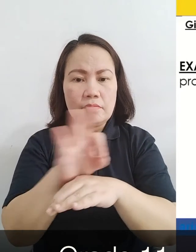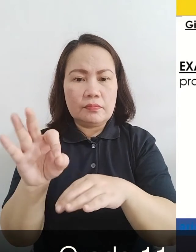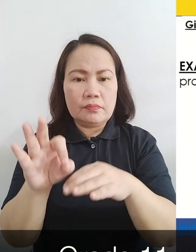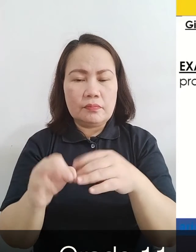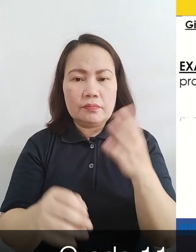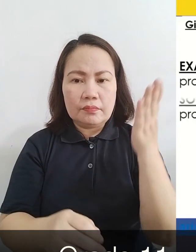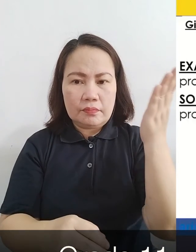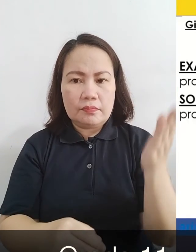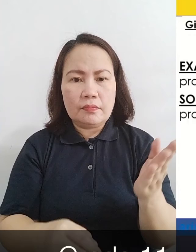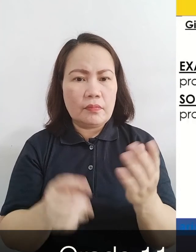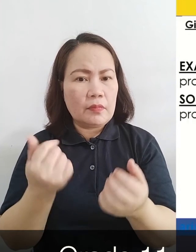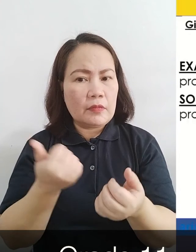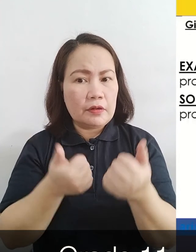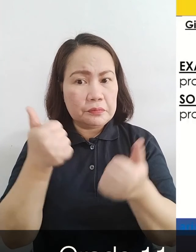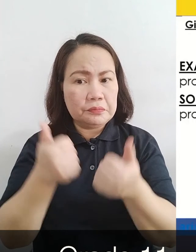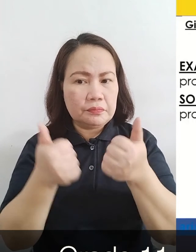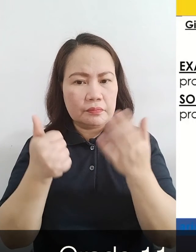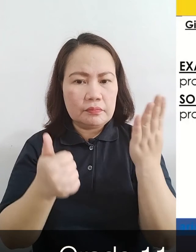kaya dyan?